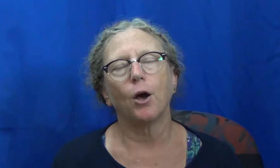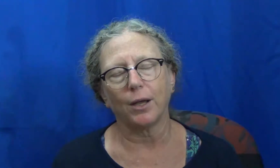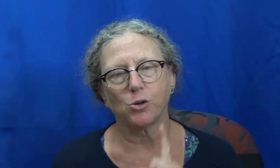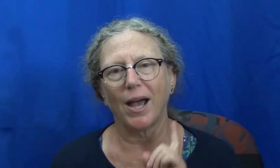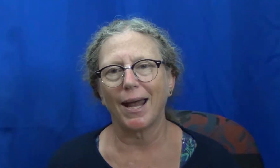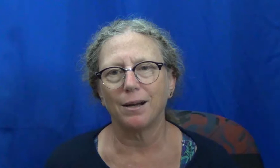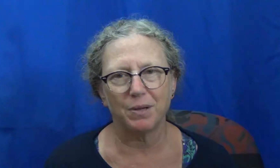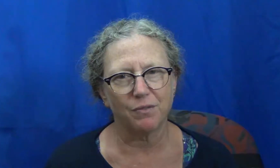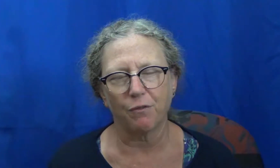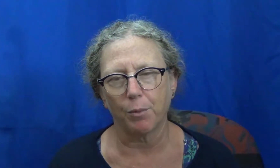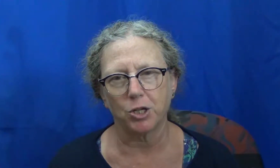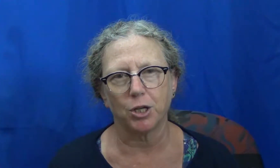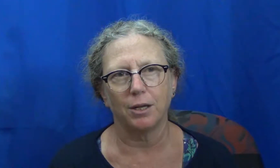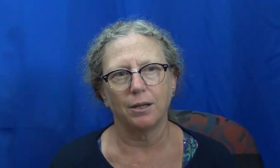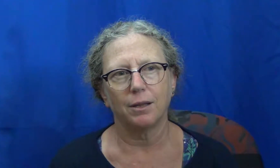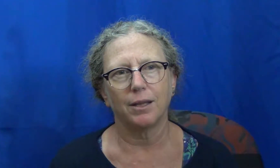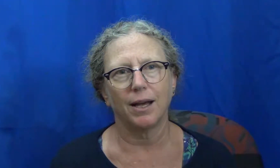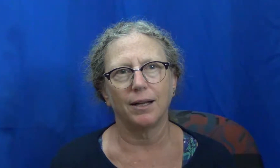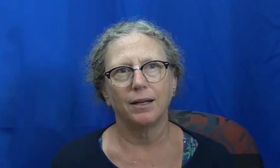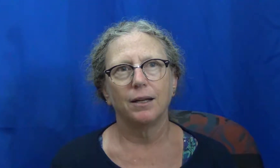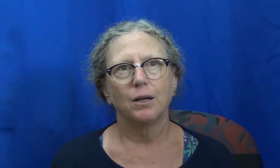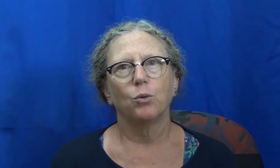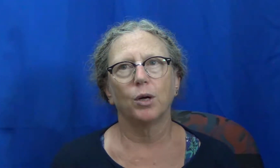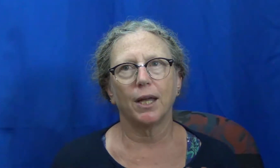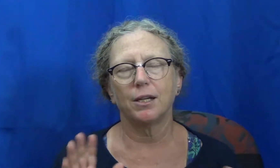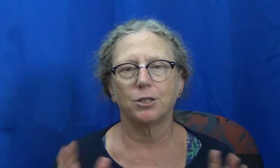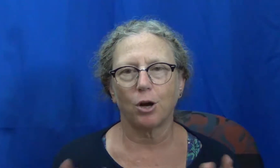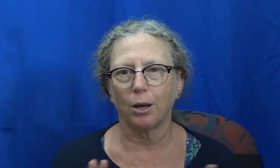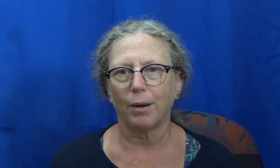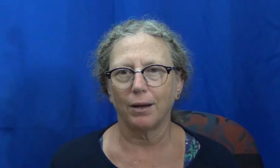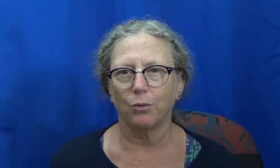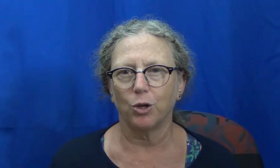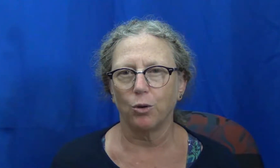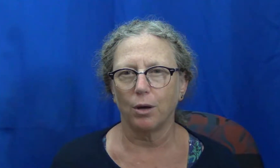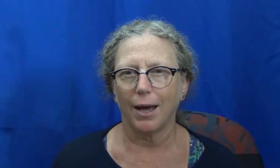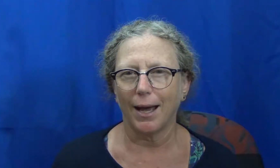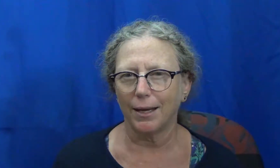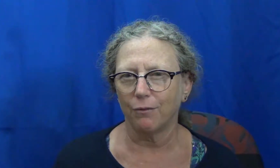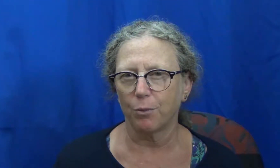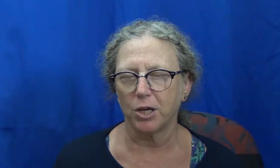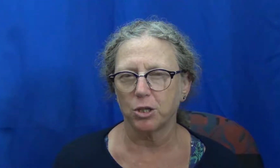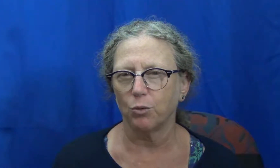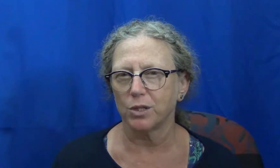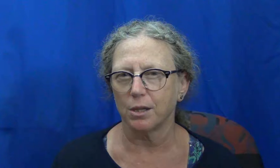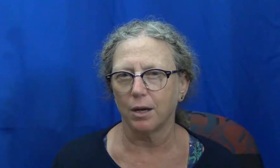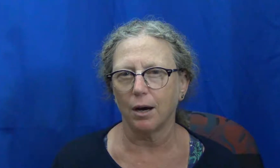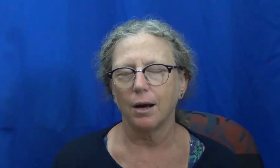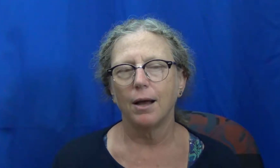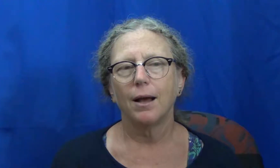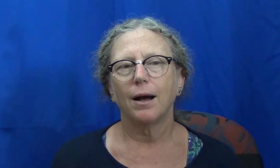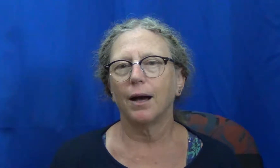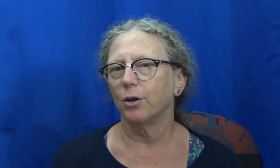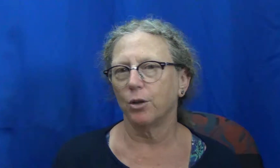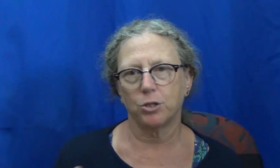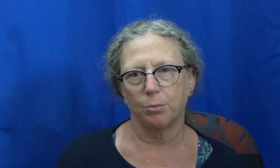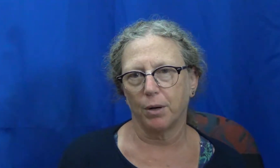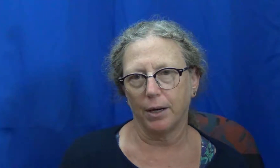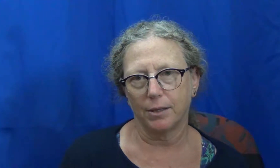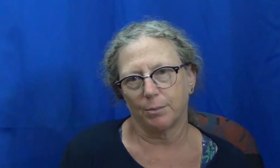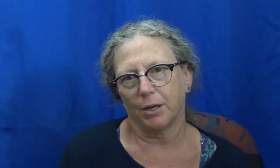Okay, so I added a piece of information that we'll get into talking about when you add information that wasn't there. I don't know that she bought it. Somebody could have